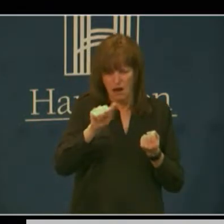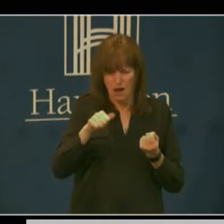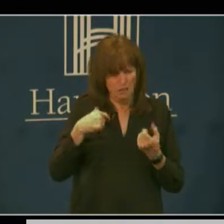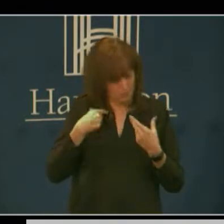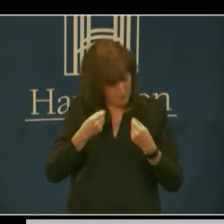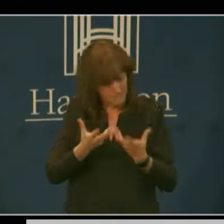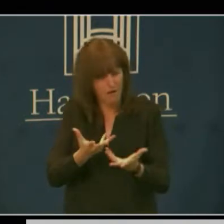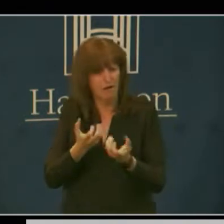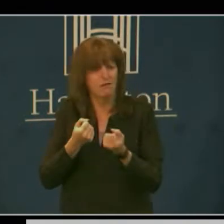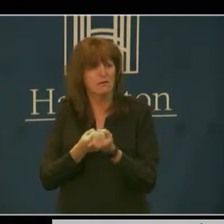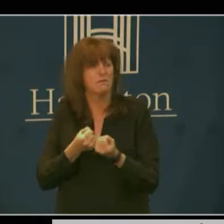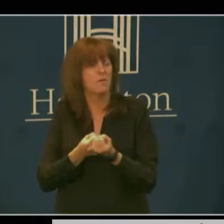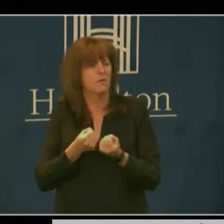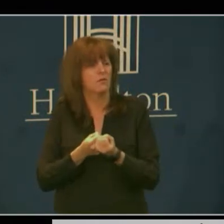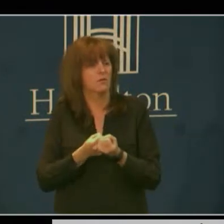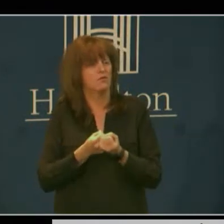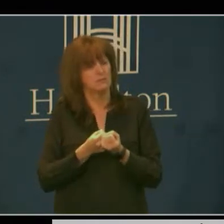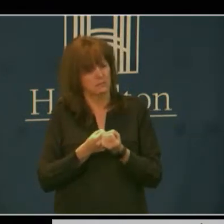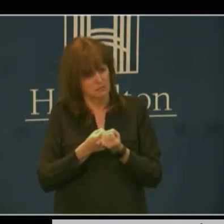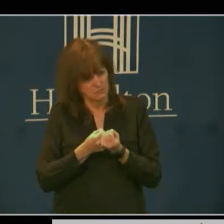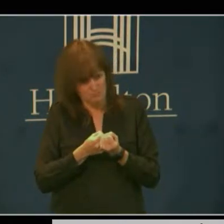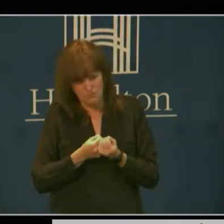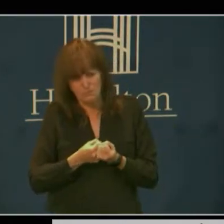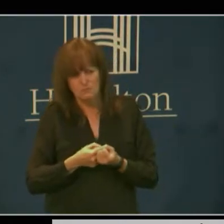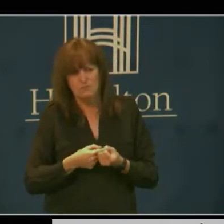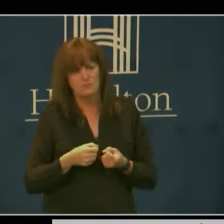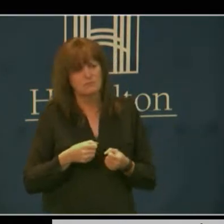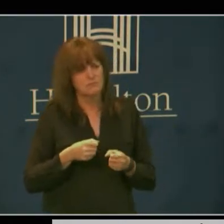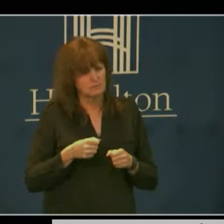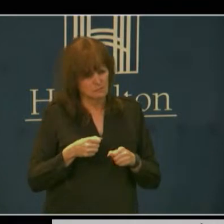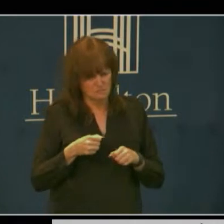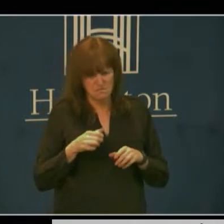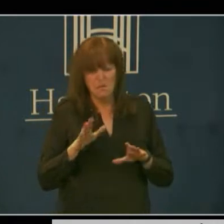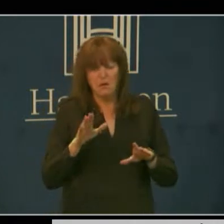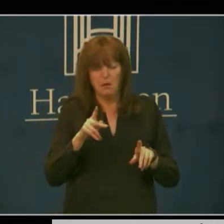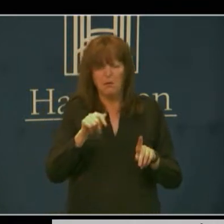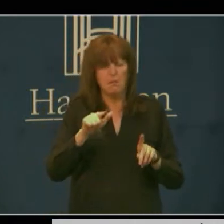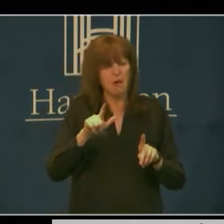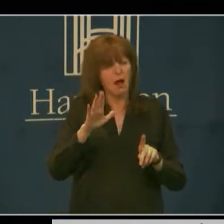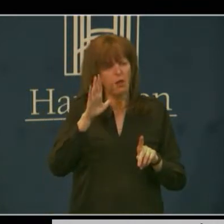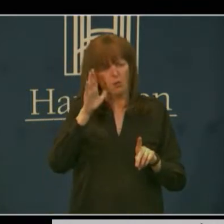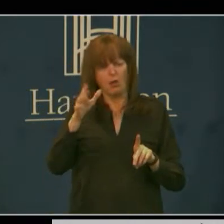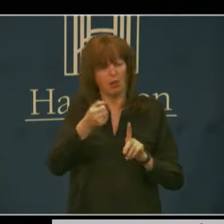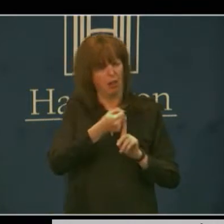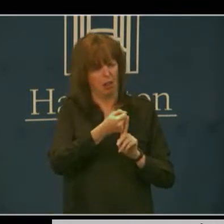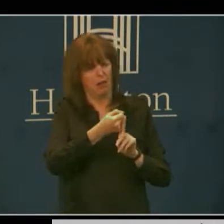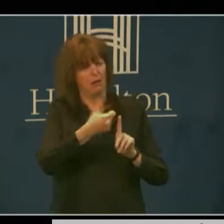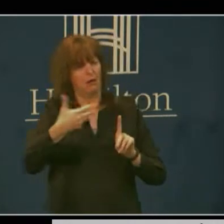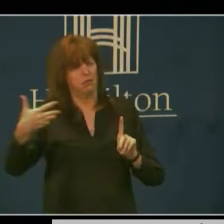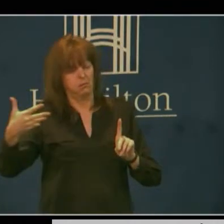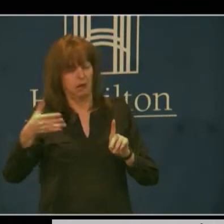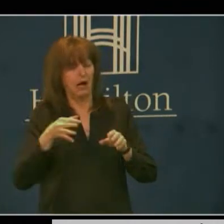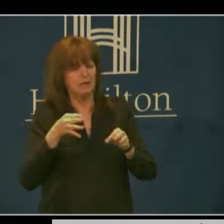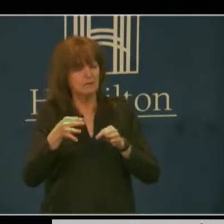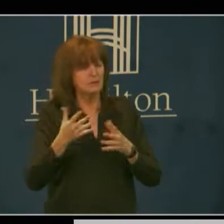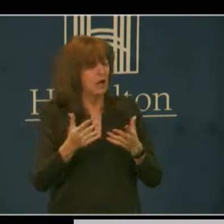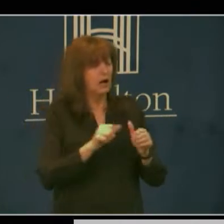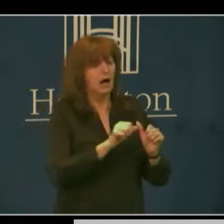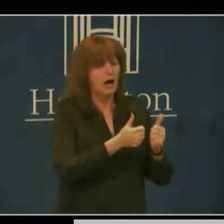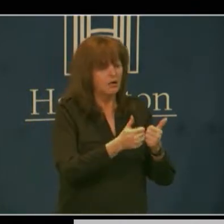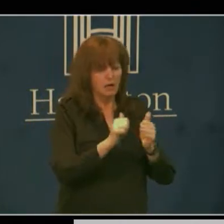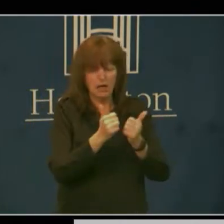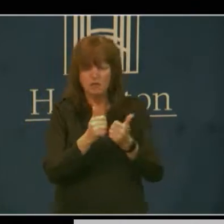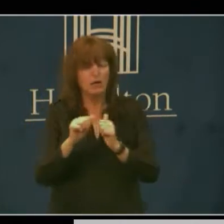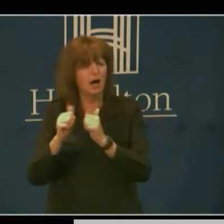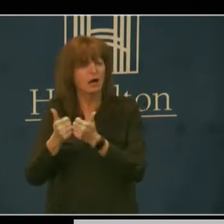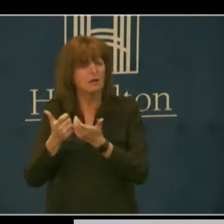work. And Paul will probably outline some of the social service work that's happening as we speak, working with all of the agencies out there to look